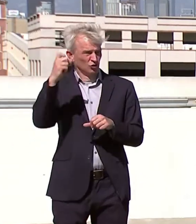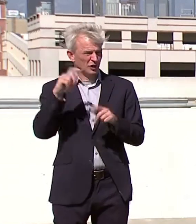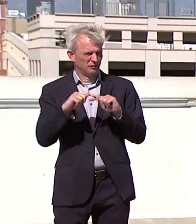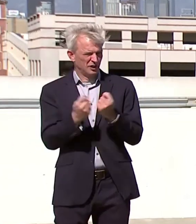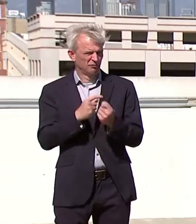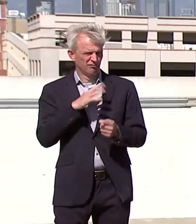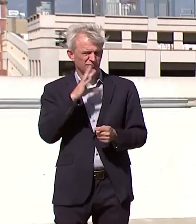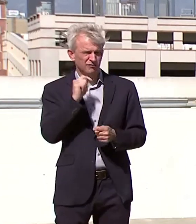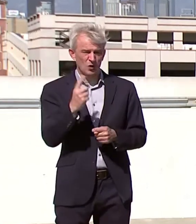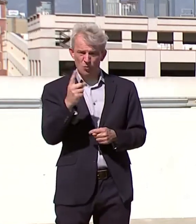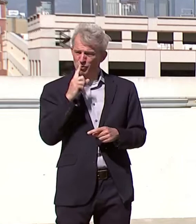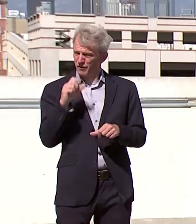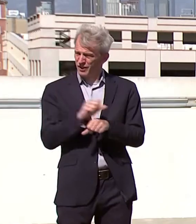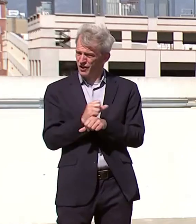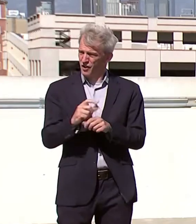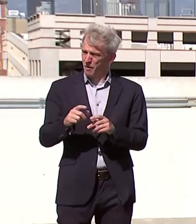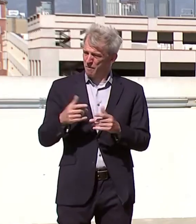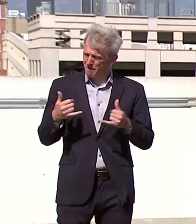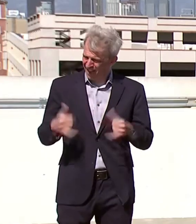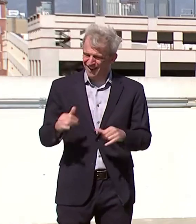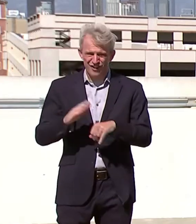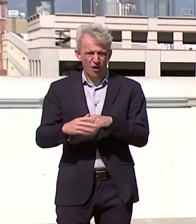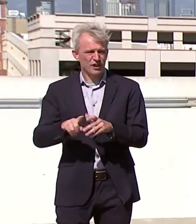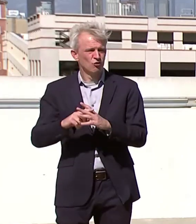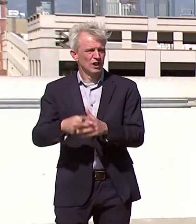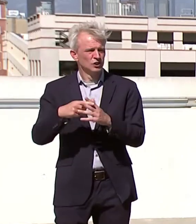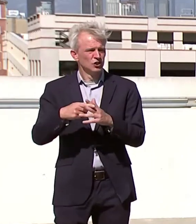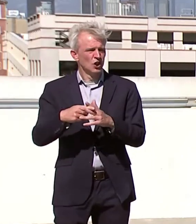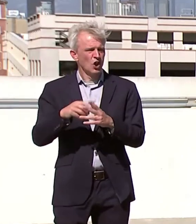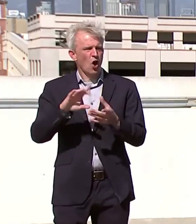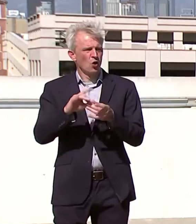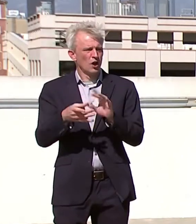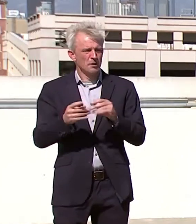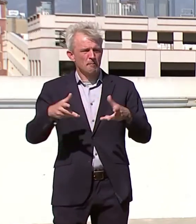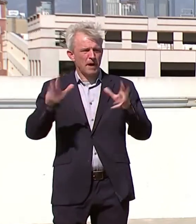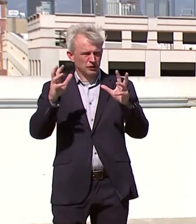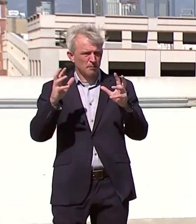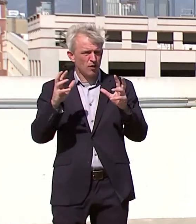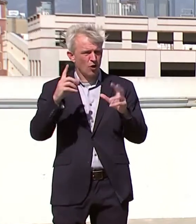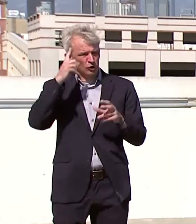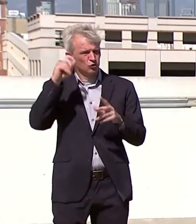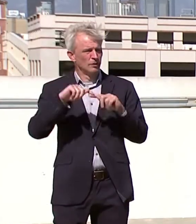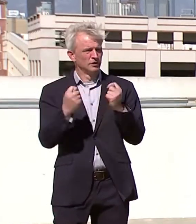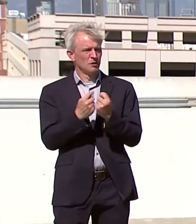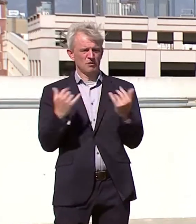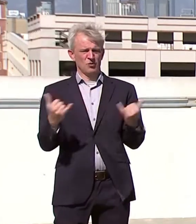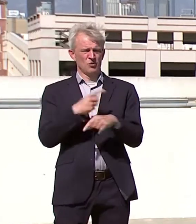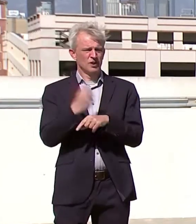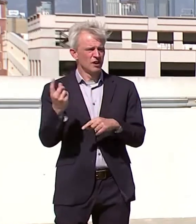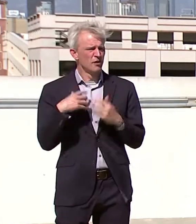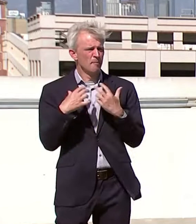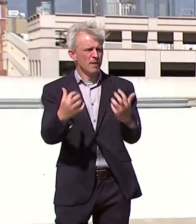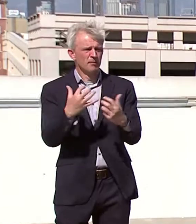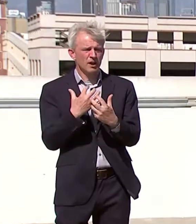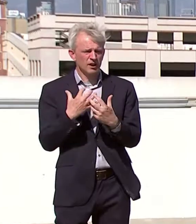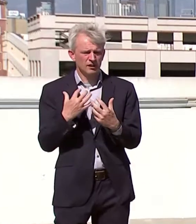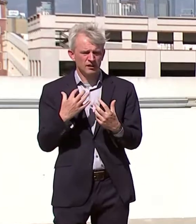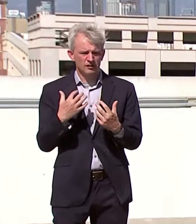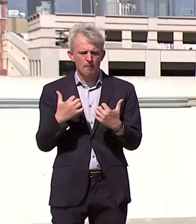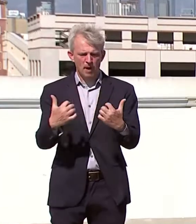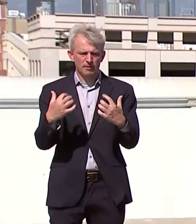mentioned, and one of them literally played on the original dream team. But they today are the public health dream team, showing all communities how important this